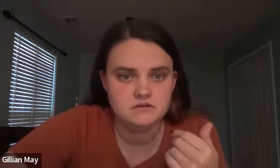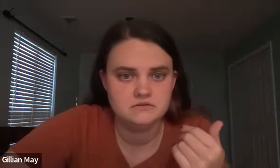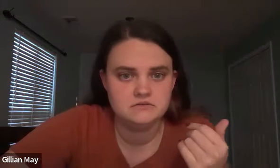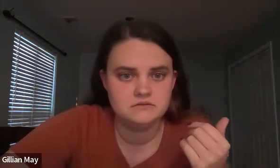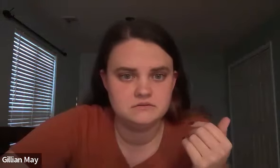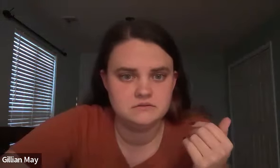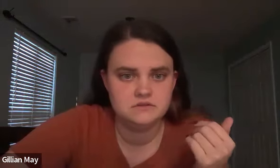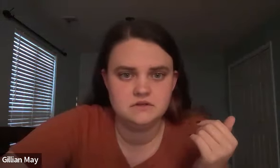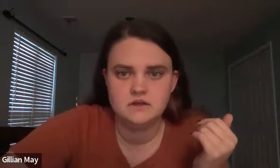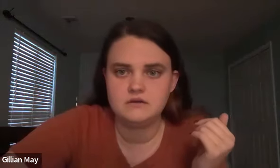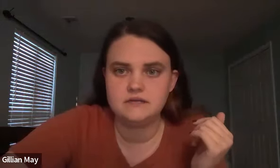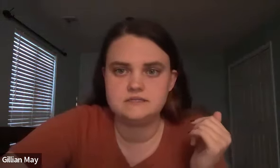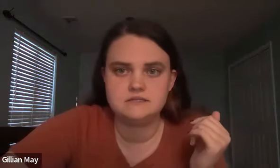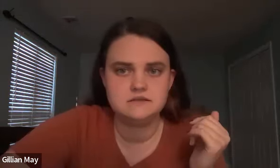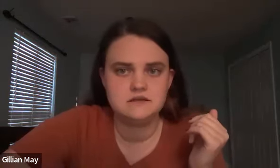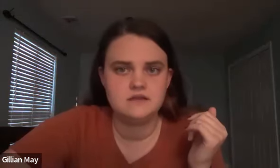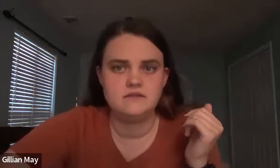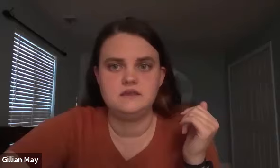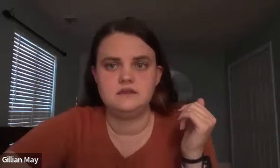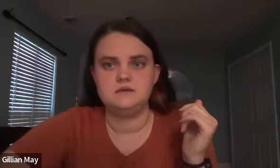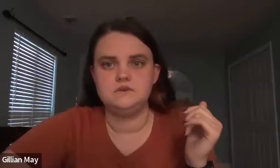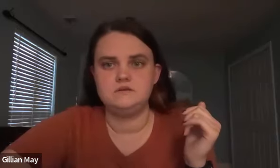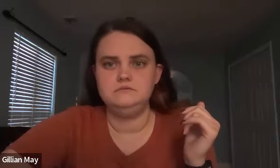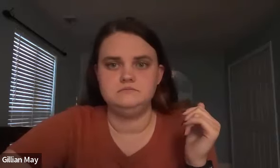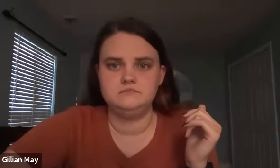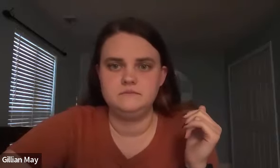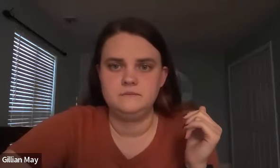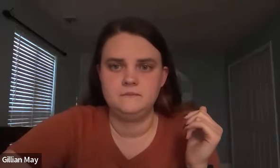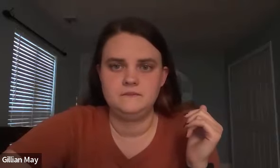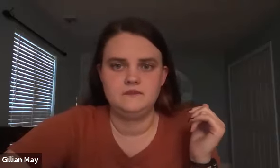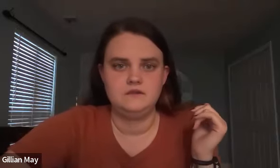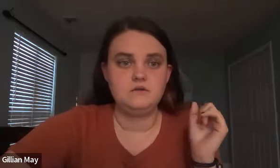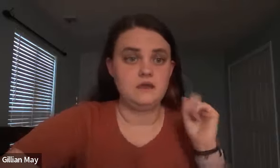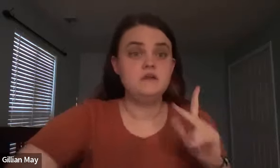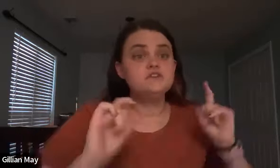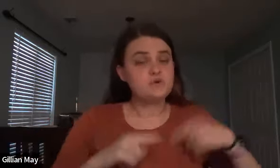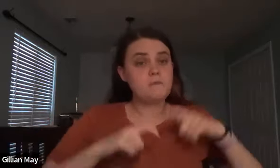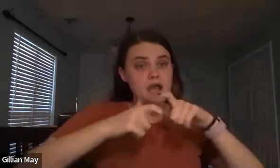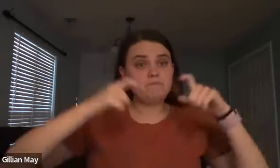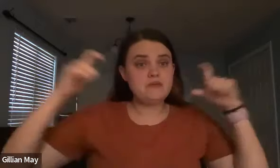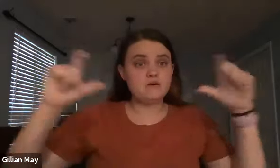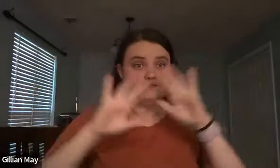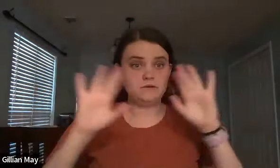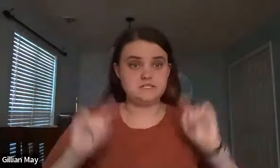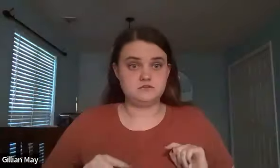better. All right, and then I'm gonna, ooh. Okay, so am I big on everybody